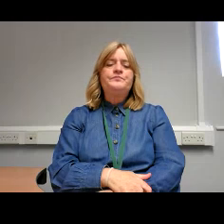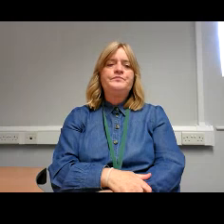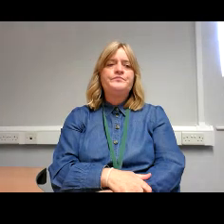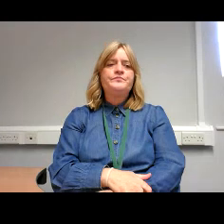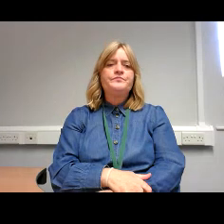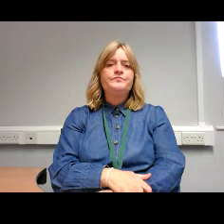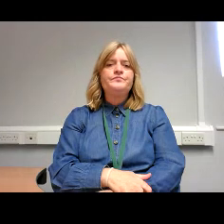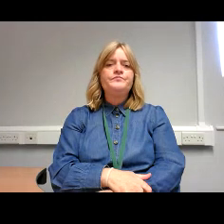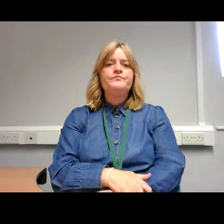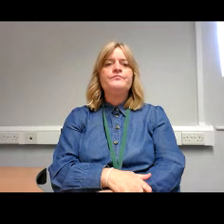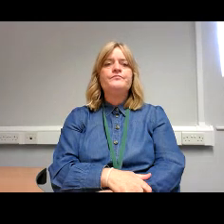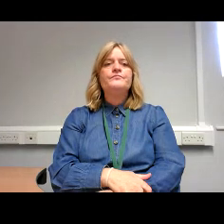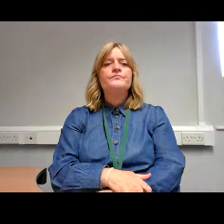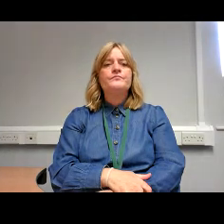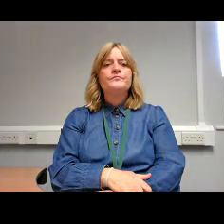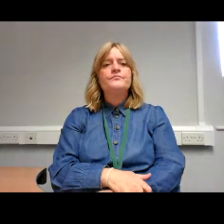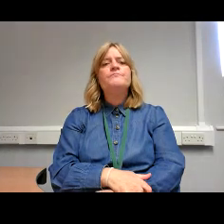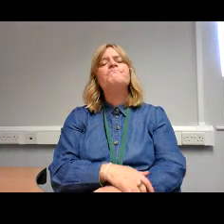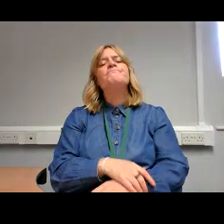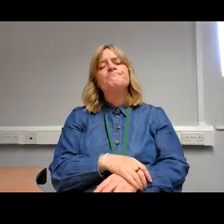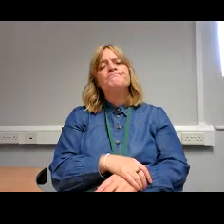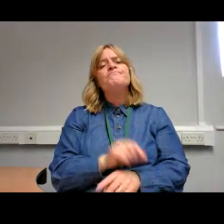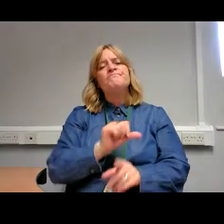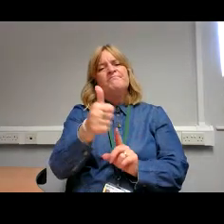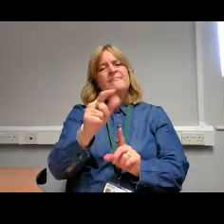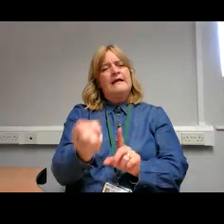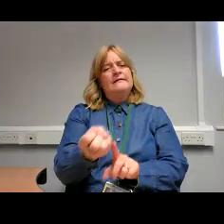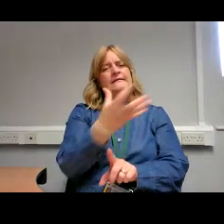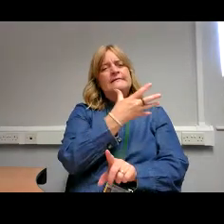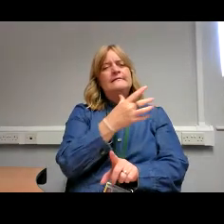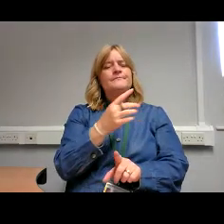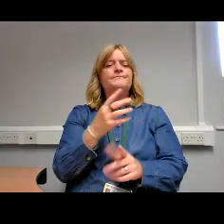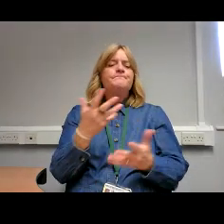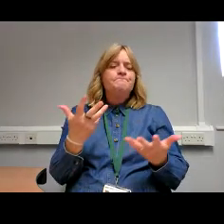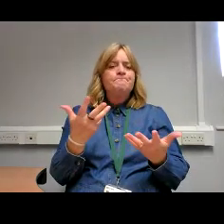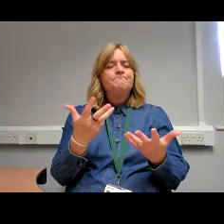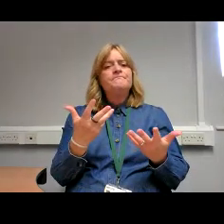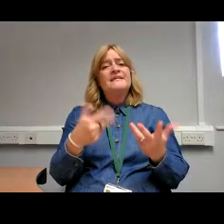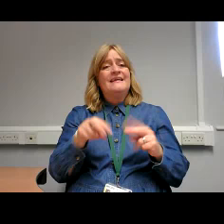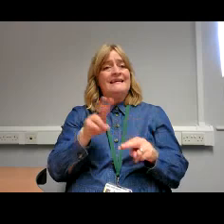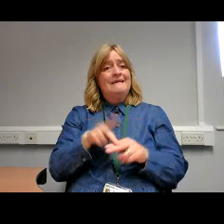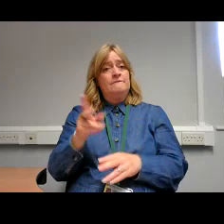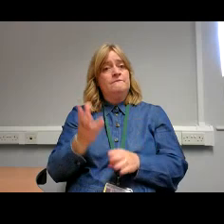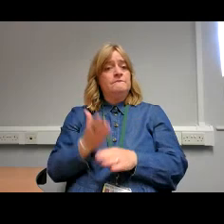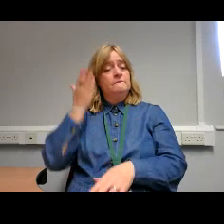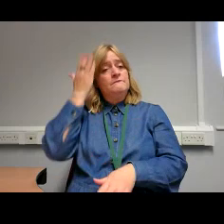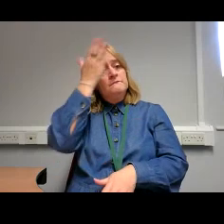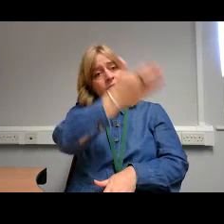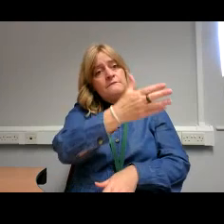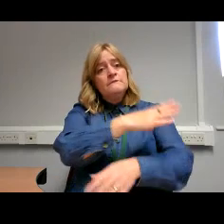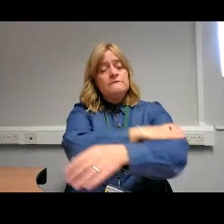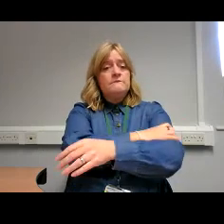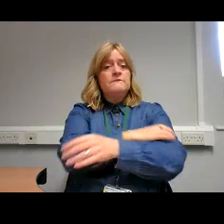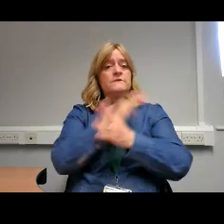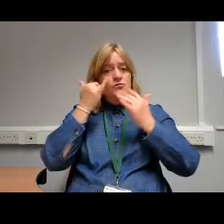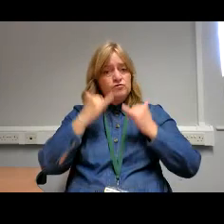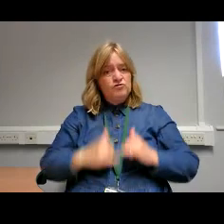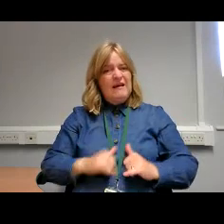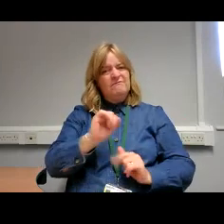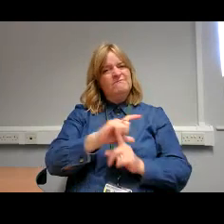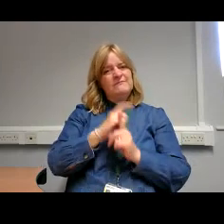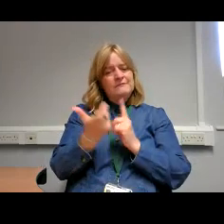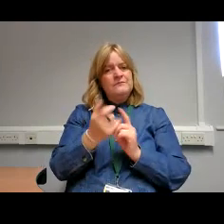The next slide just kind of gives a bit of an oversight around what would happen if you went for a blood pressure check to your community pharmacy